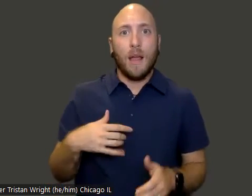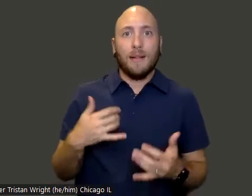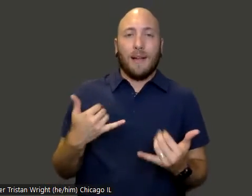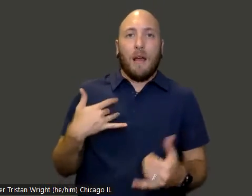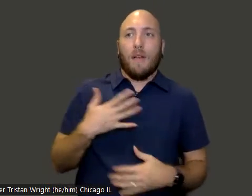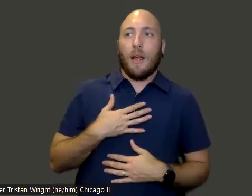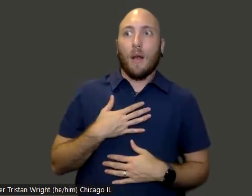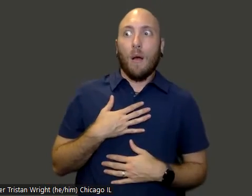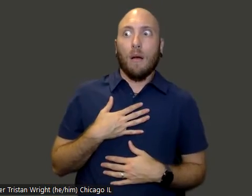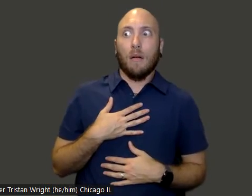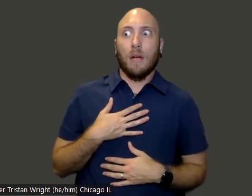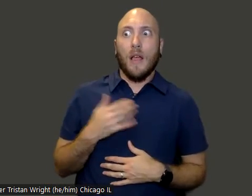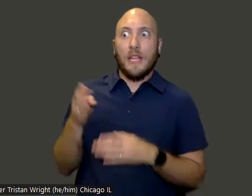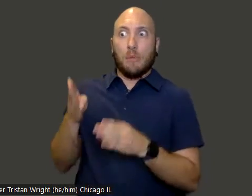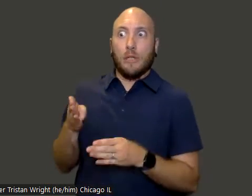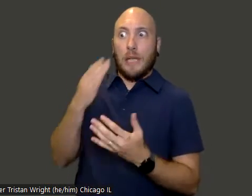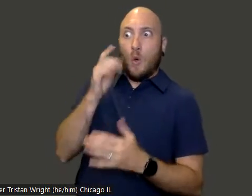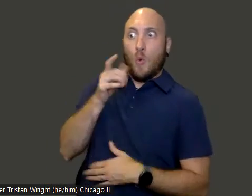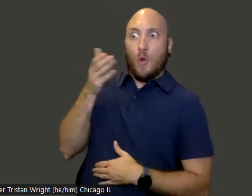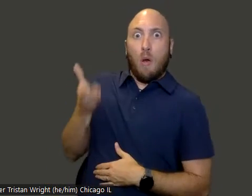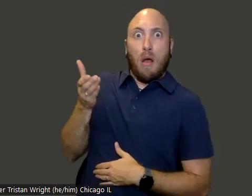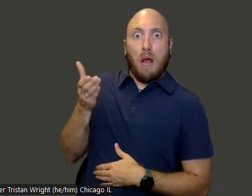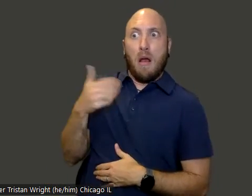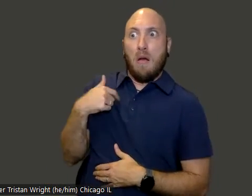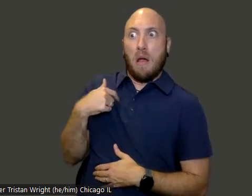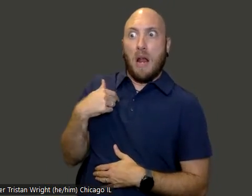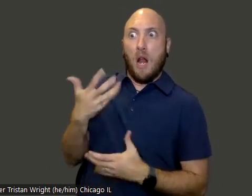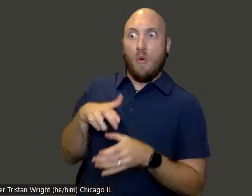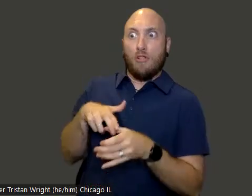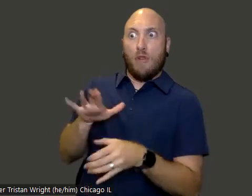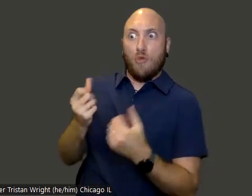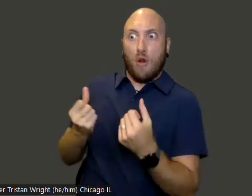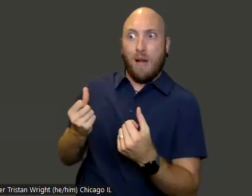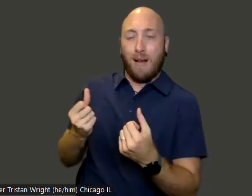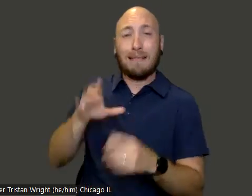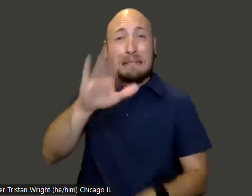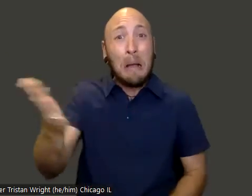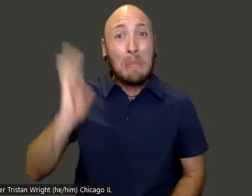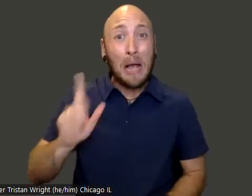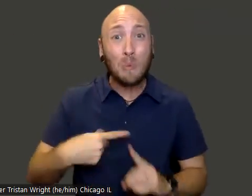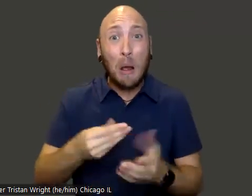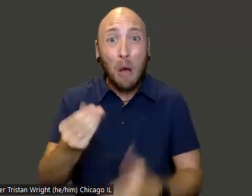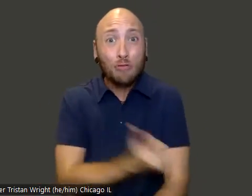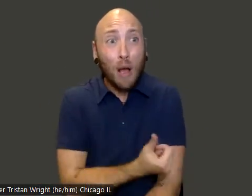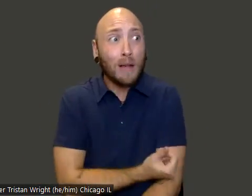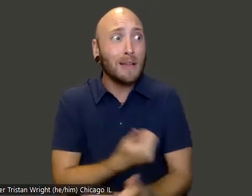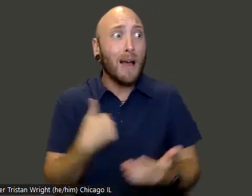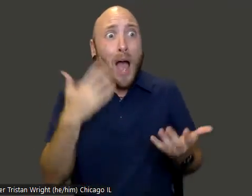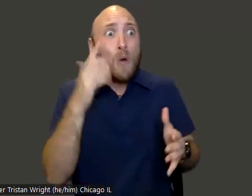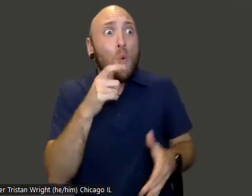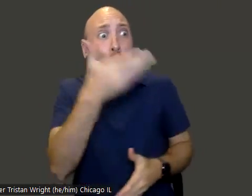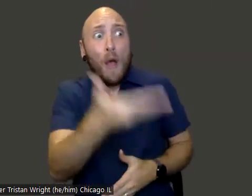cars. And now I'm afraid, now that I'm sober, to go hang out with sober people. Like, for real? Like, like